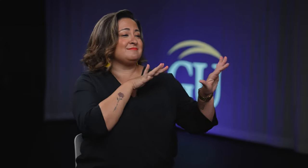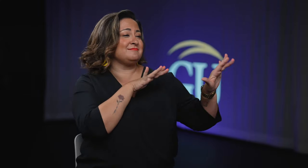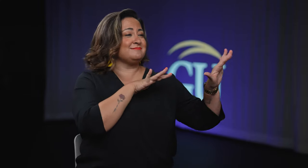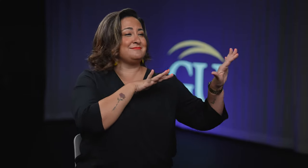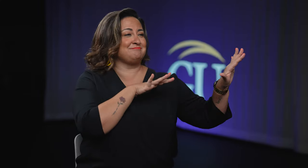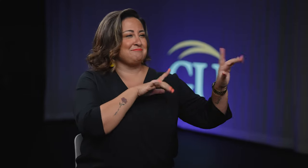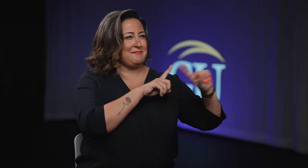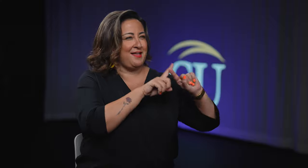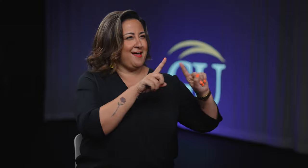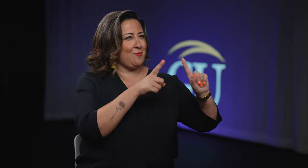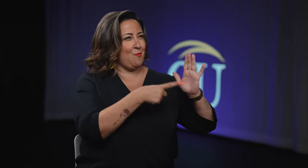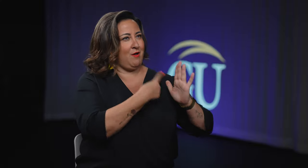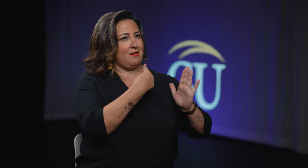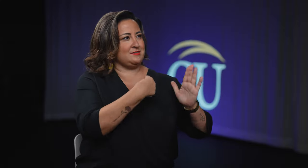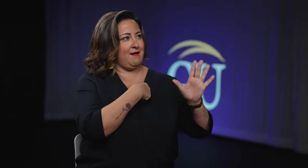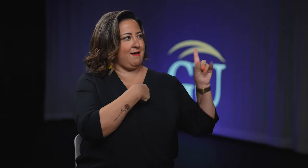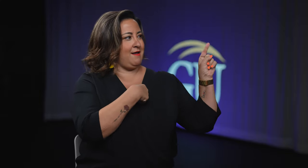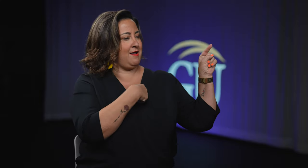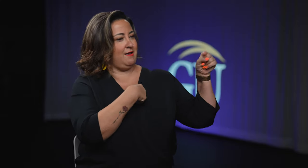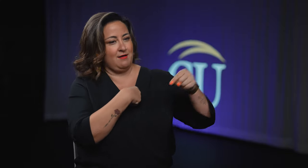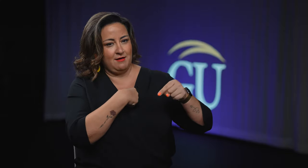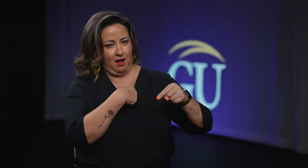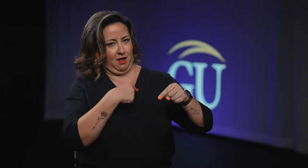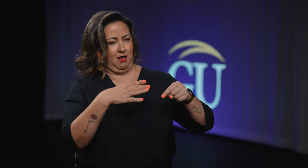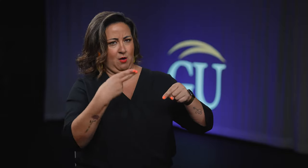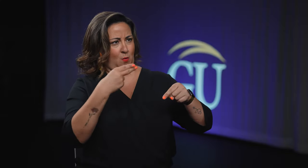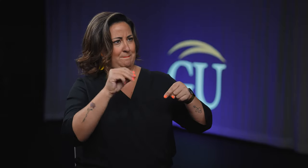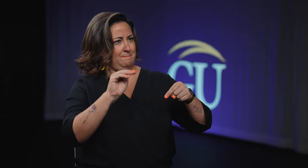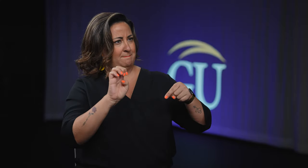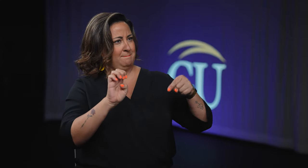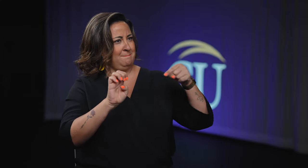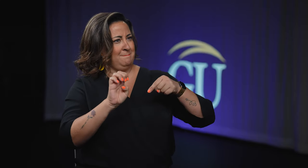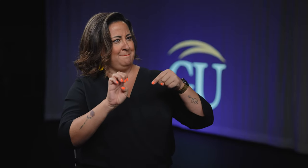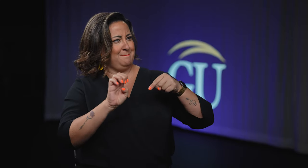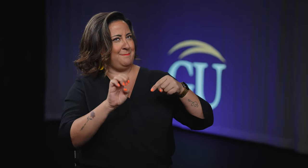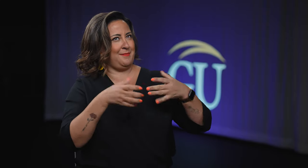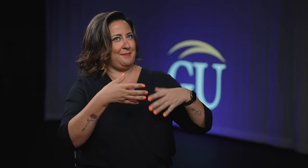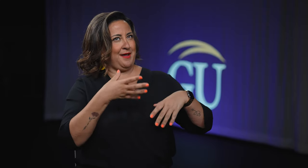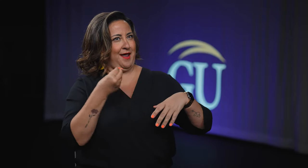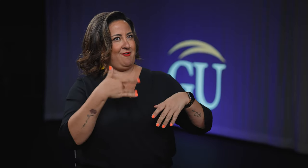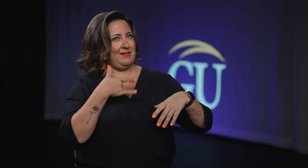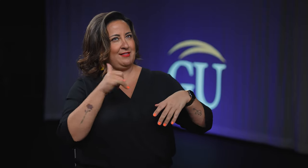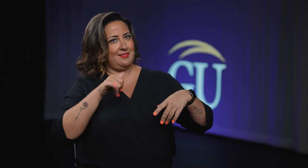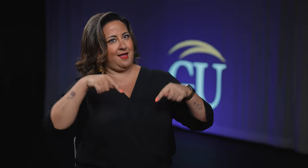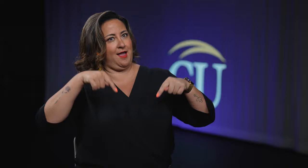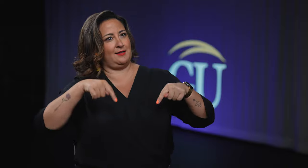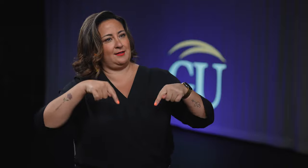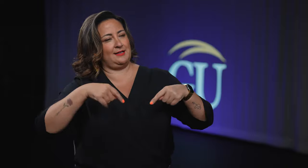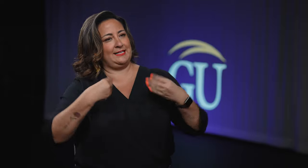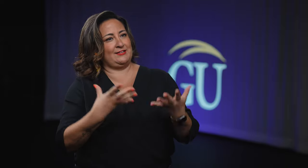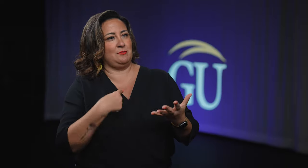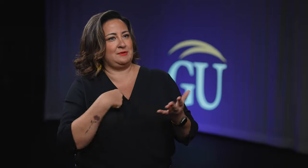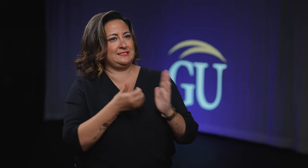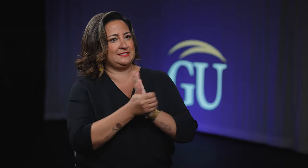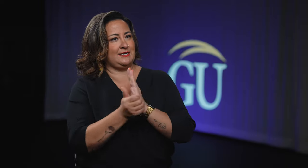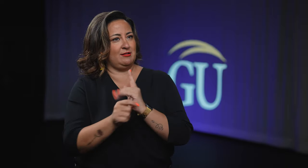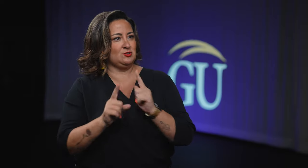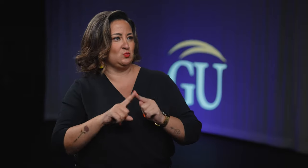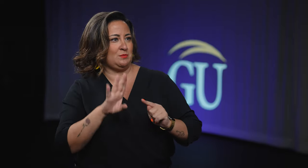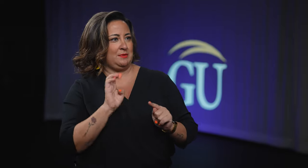was fine in the hearing world. Once I came, it felt like home. And I feel like Gallaudet gives us the skills to